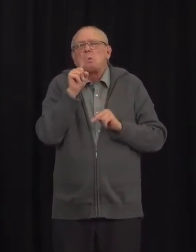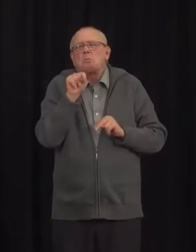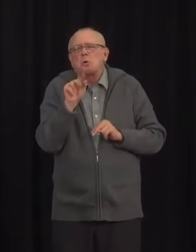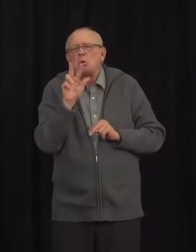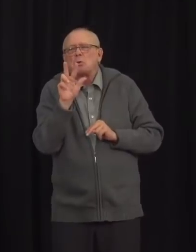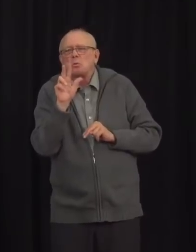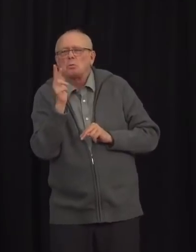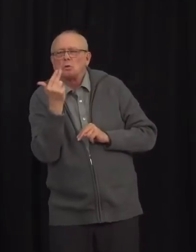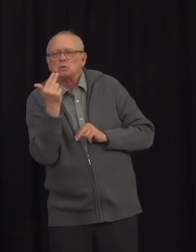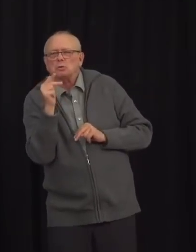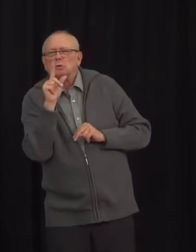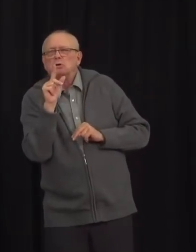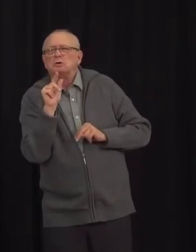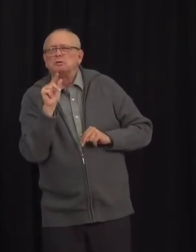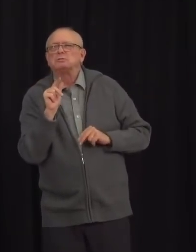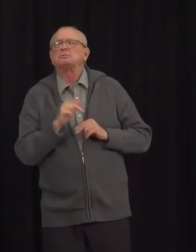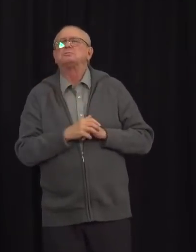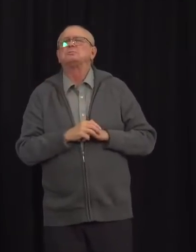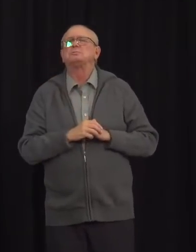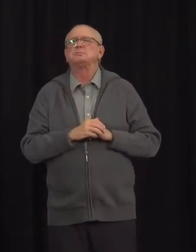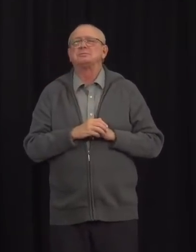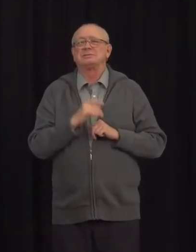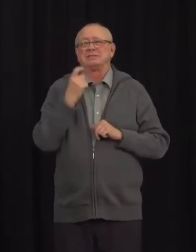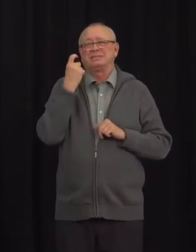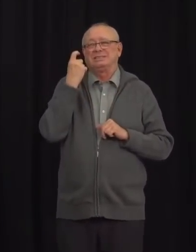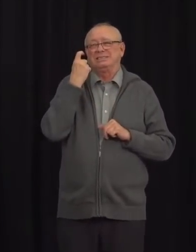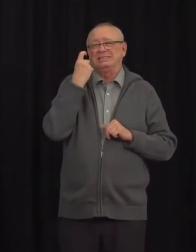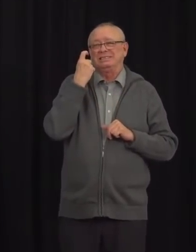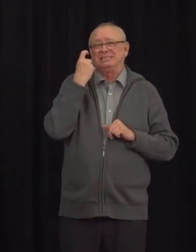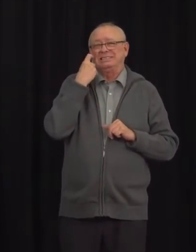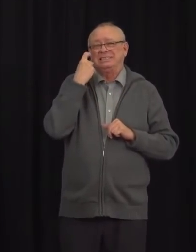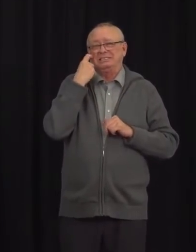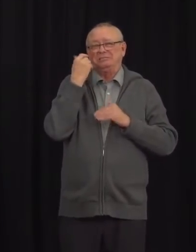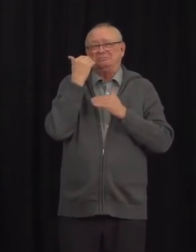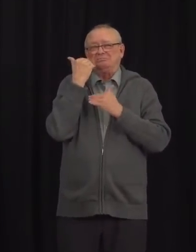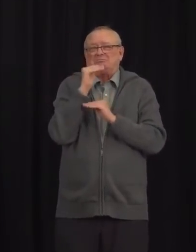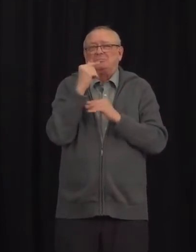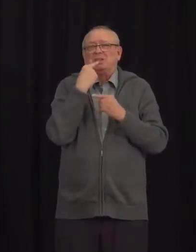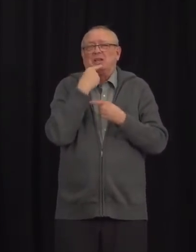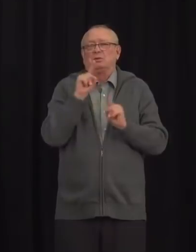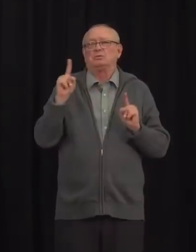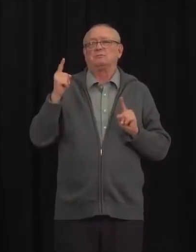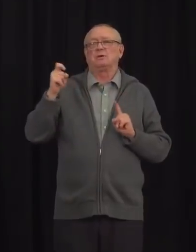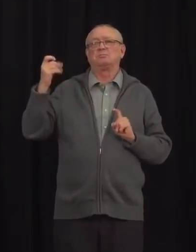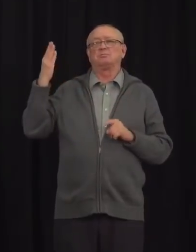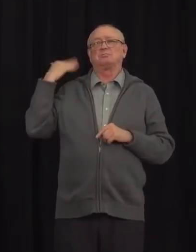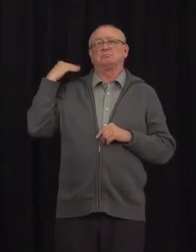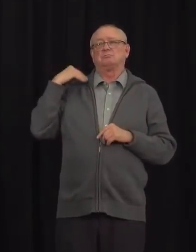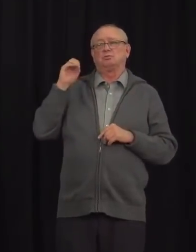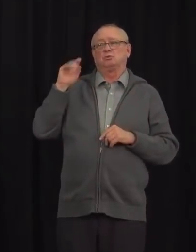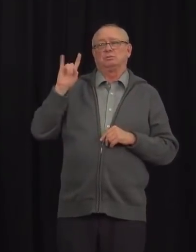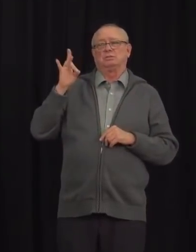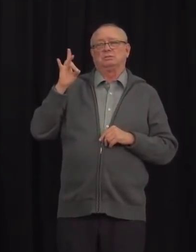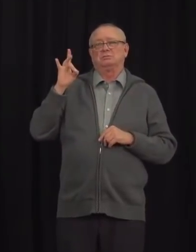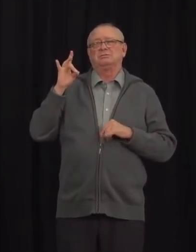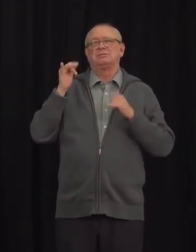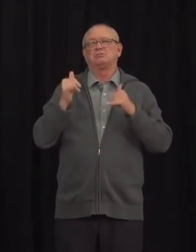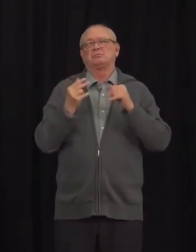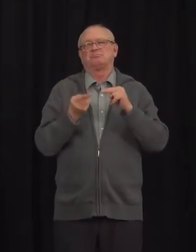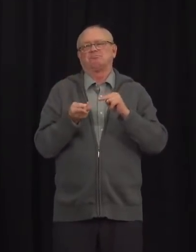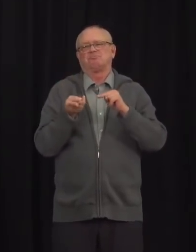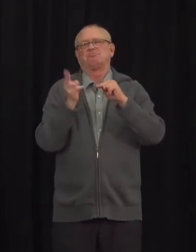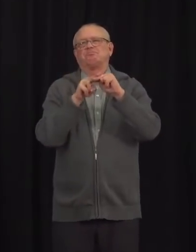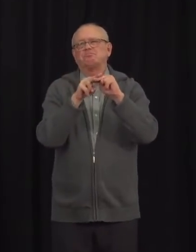after voluntary measures were announced on October 8th, that has risen in recent days and the number of cases continues to